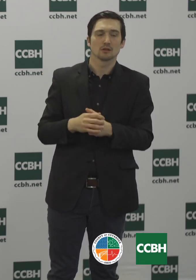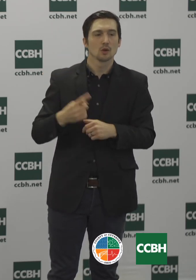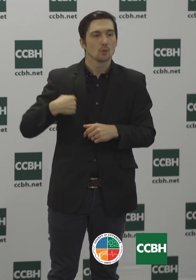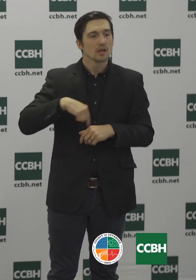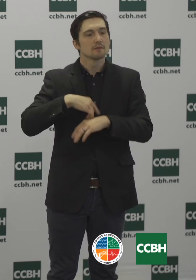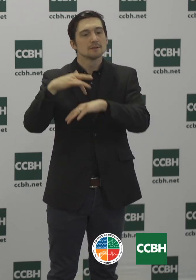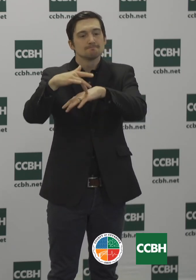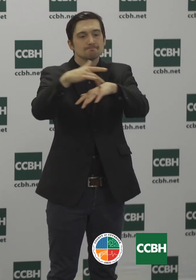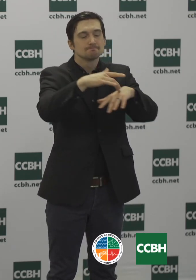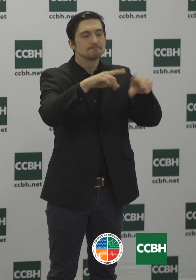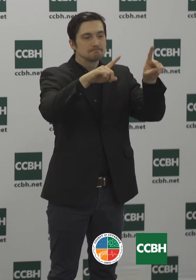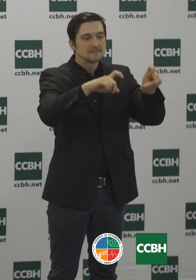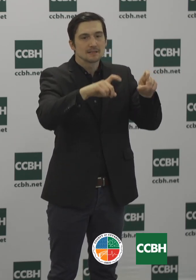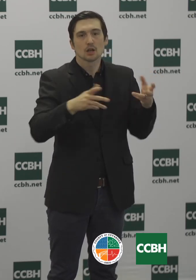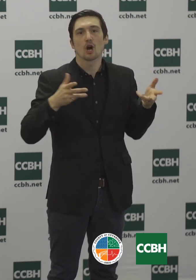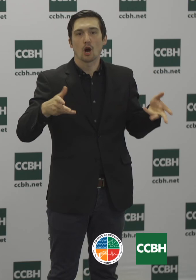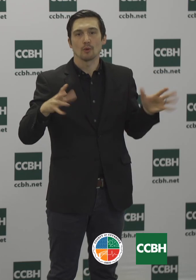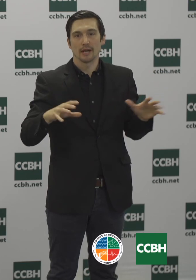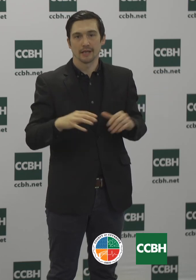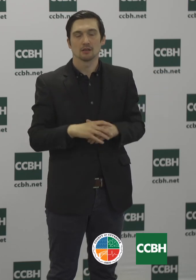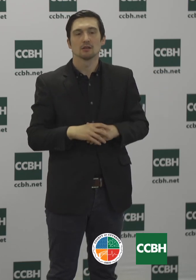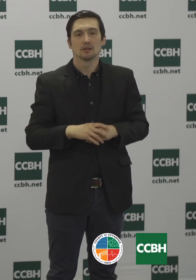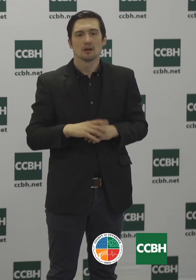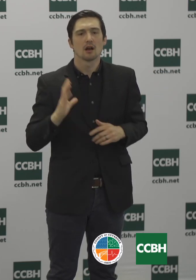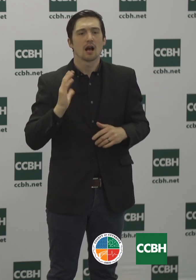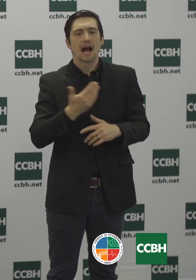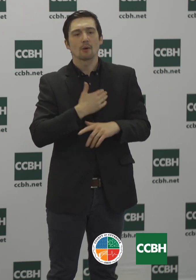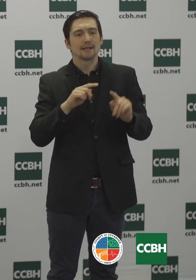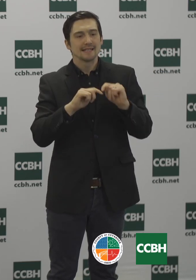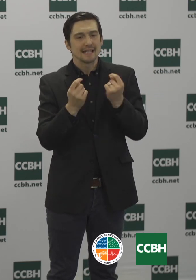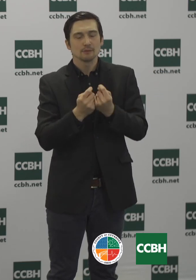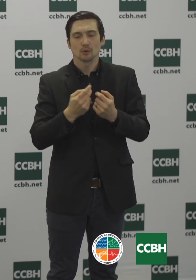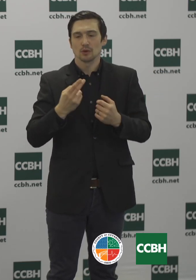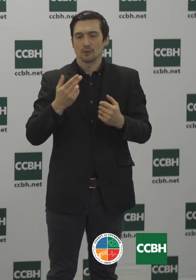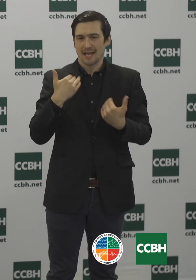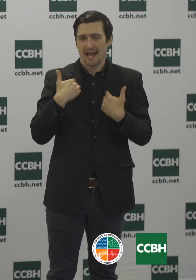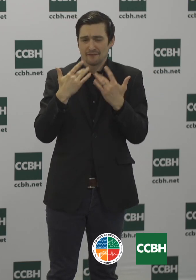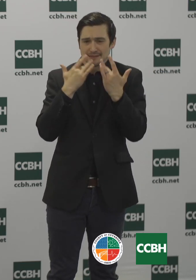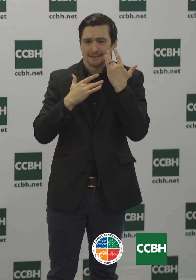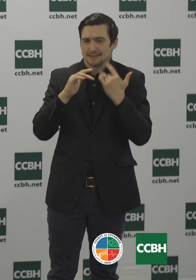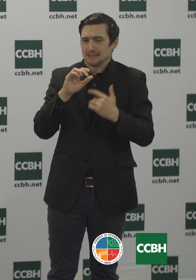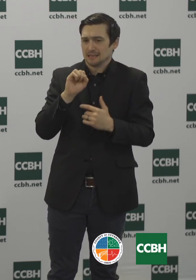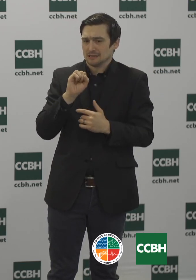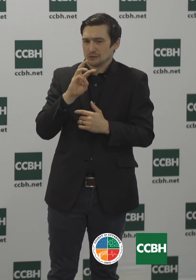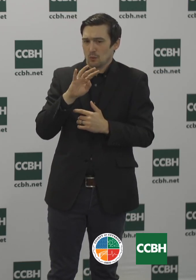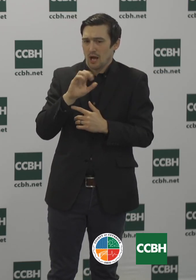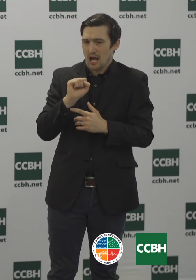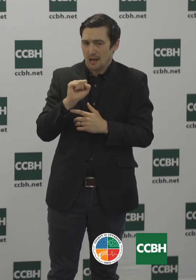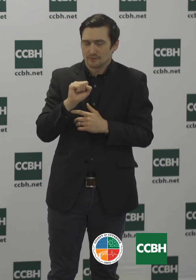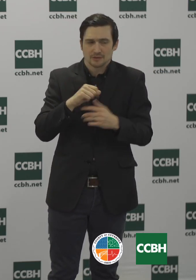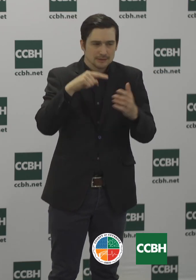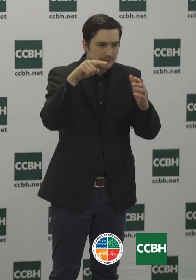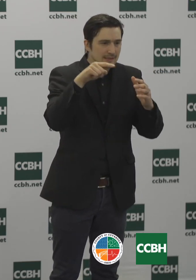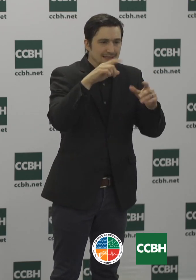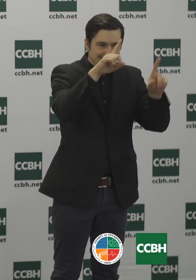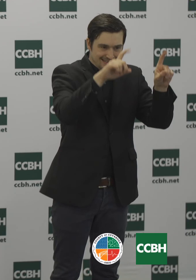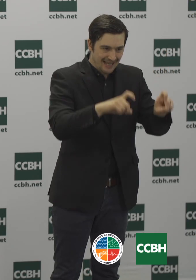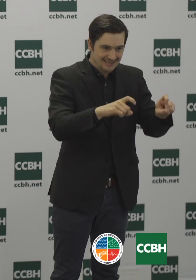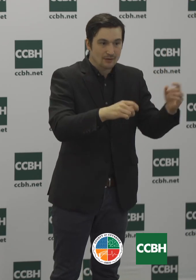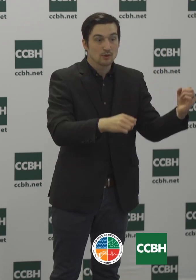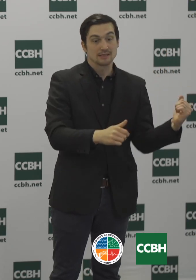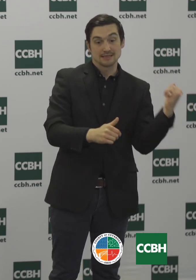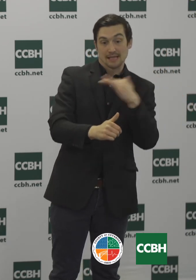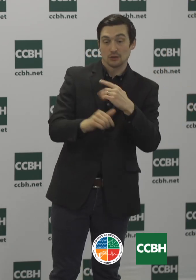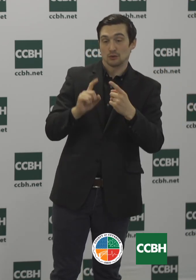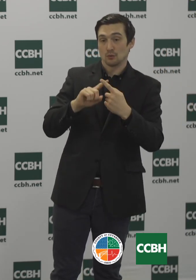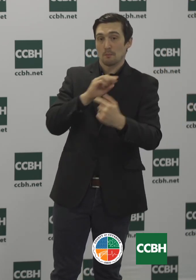facilities testing. Our teams have been deployed using the few swabs we had and running them at Metro Health. So this is